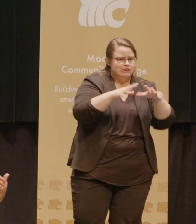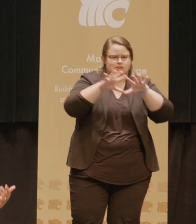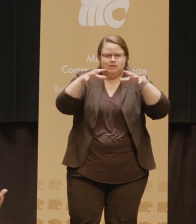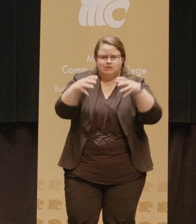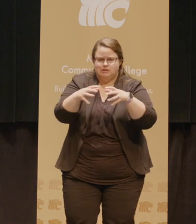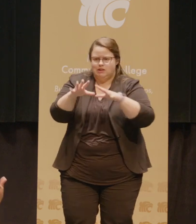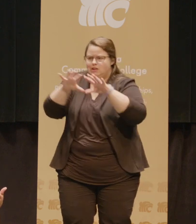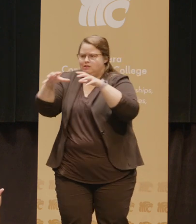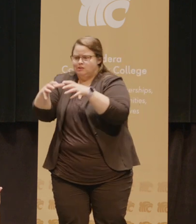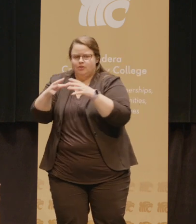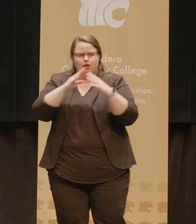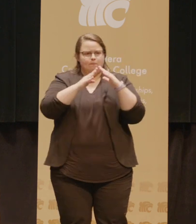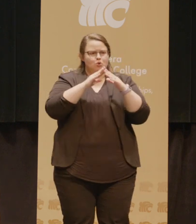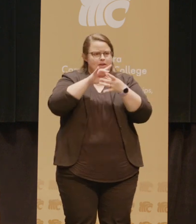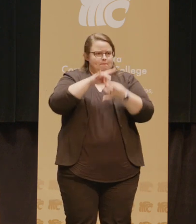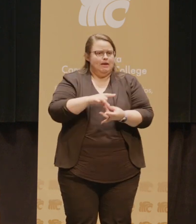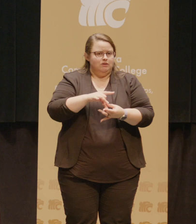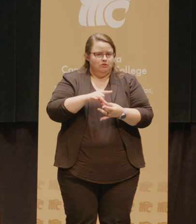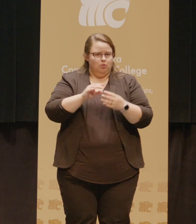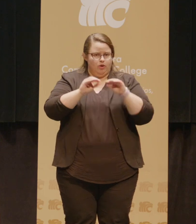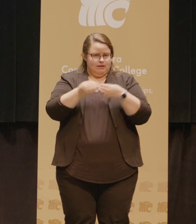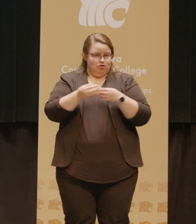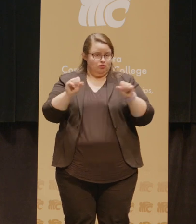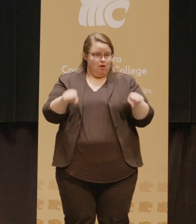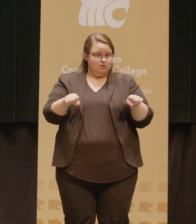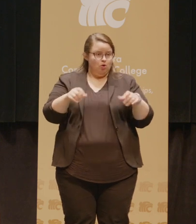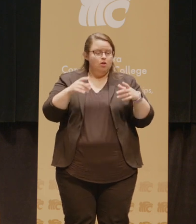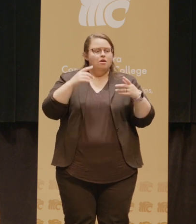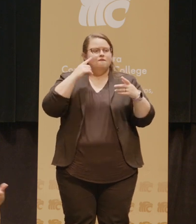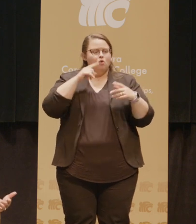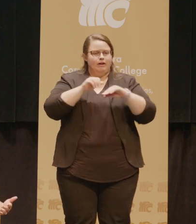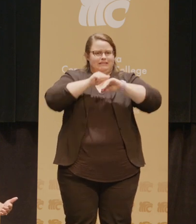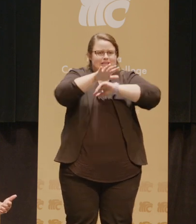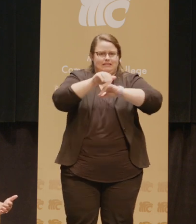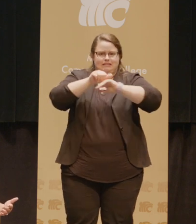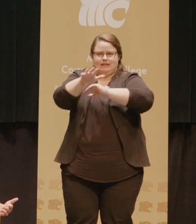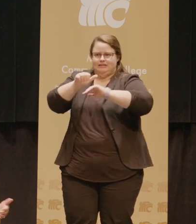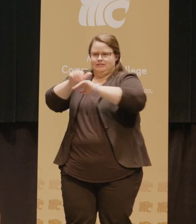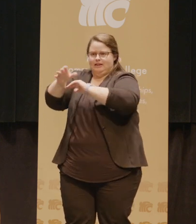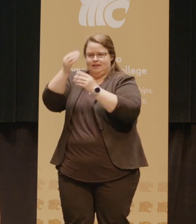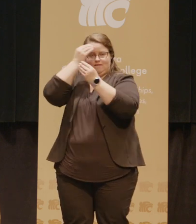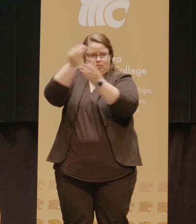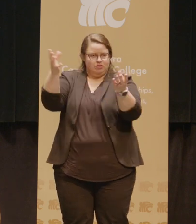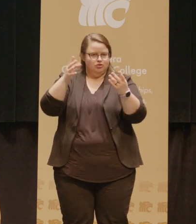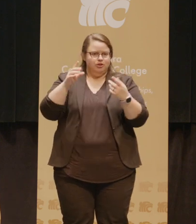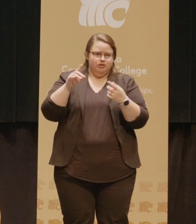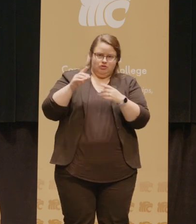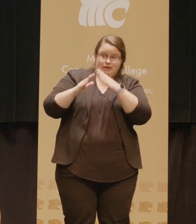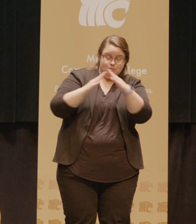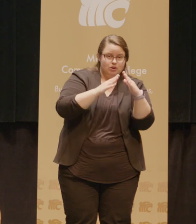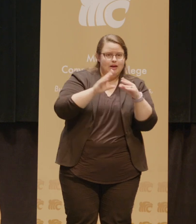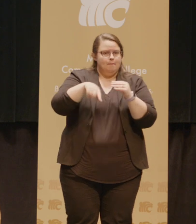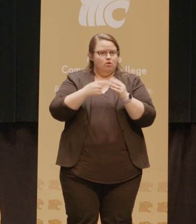community-based organizations as we can in order to start sending out information into the community about those